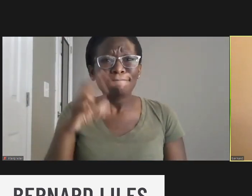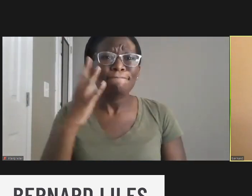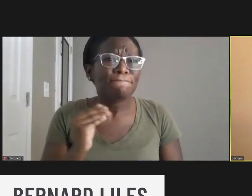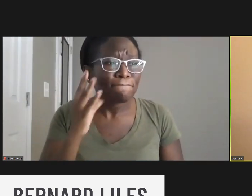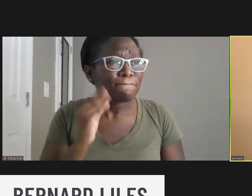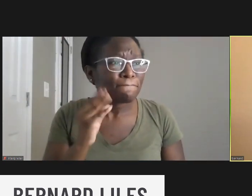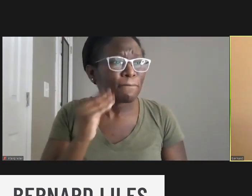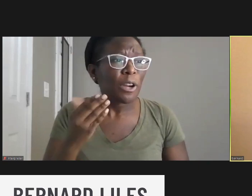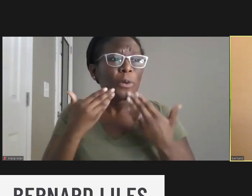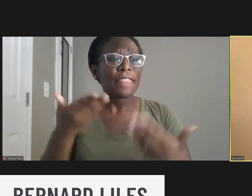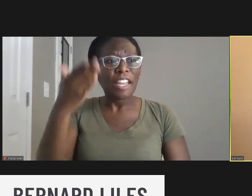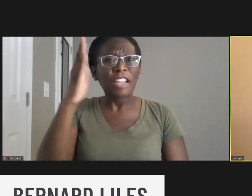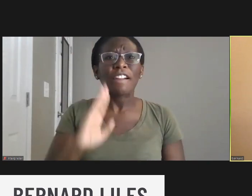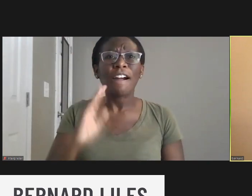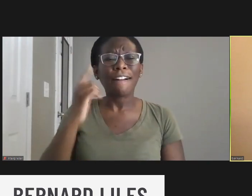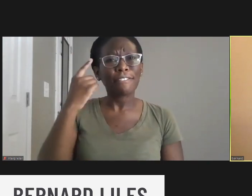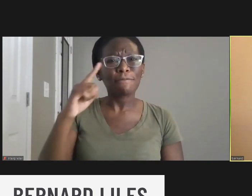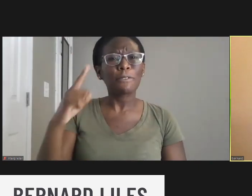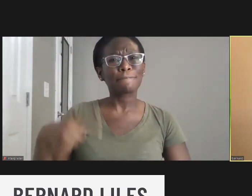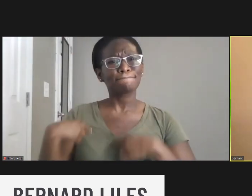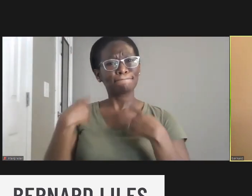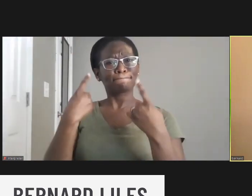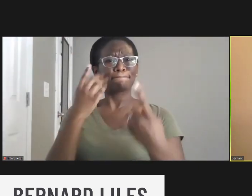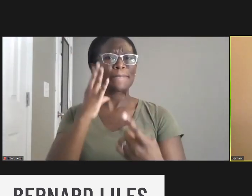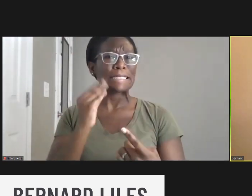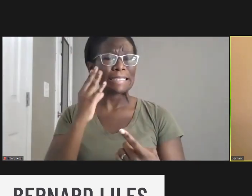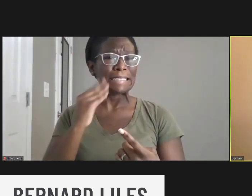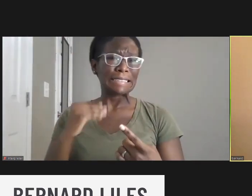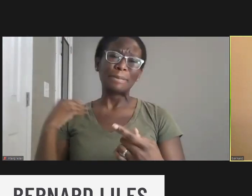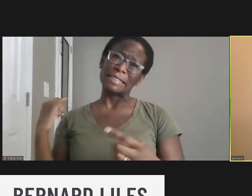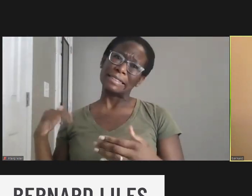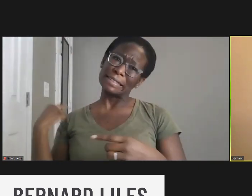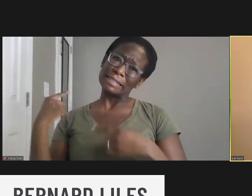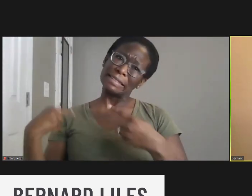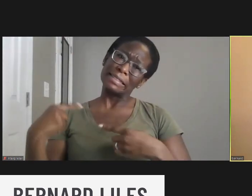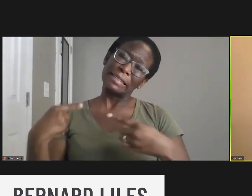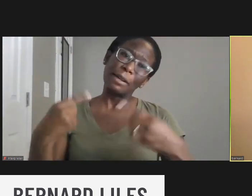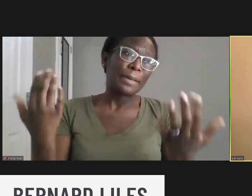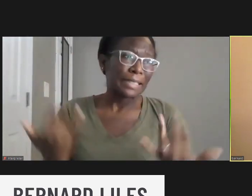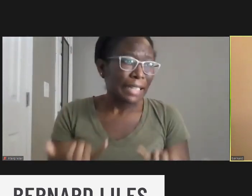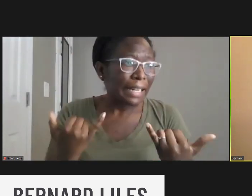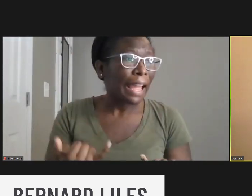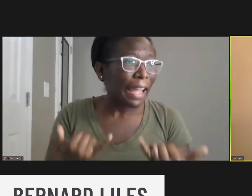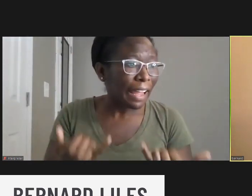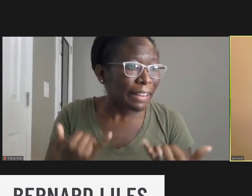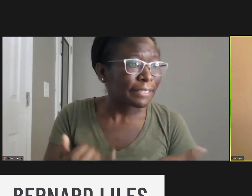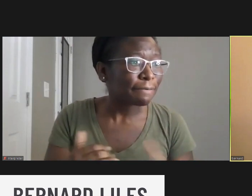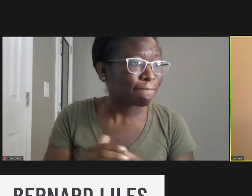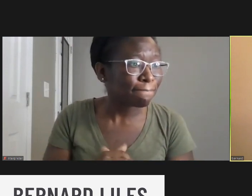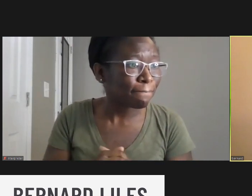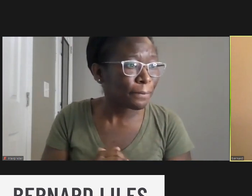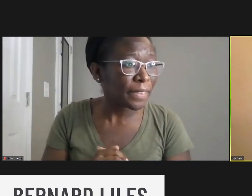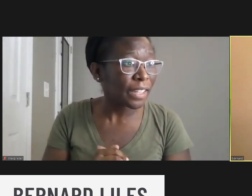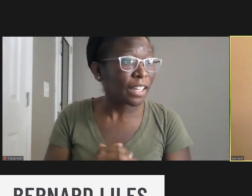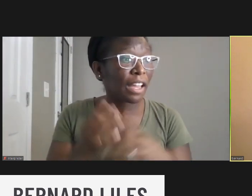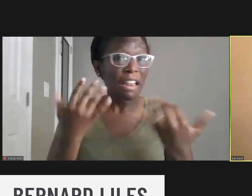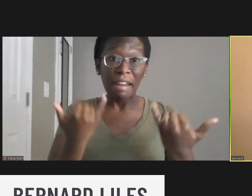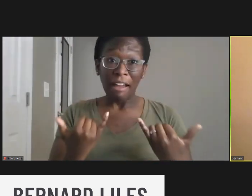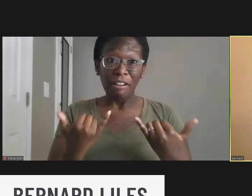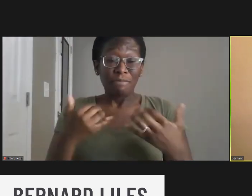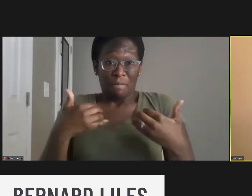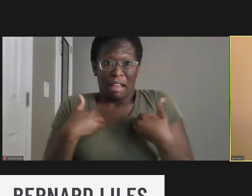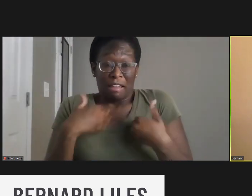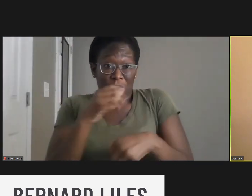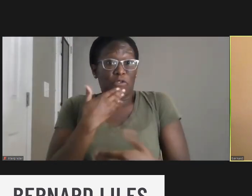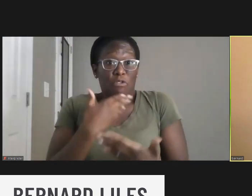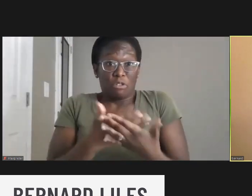the world here today and all the good job I now possess